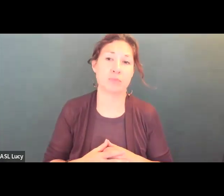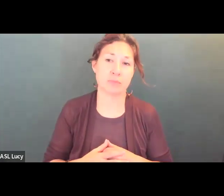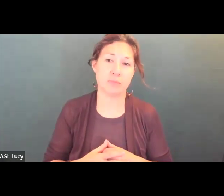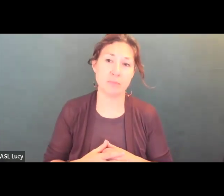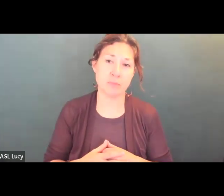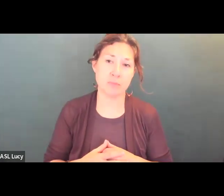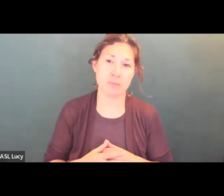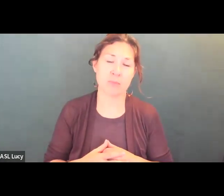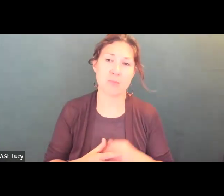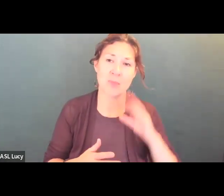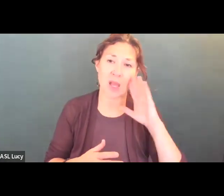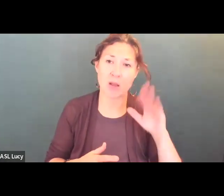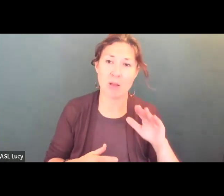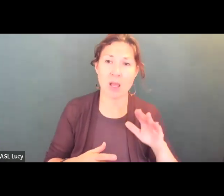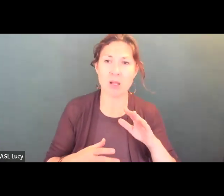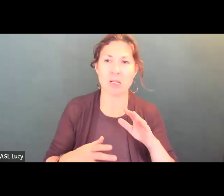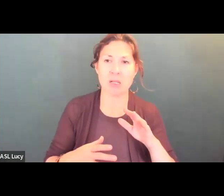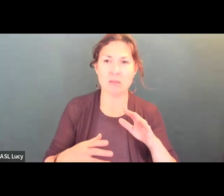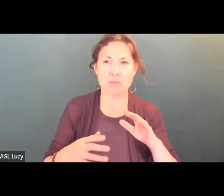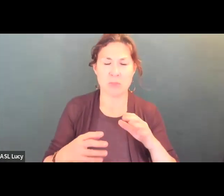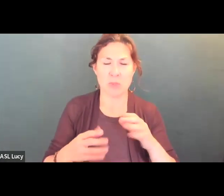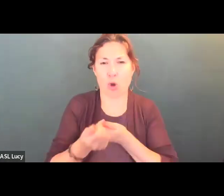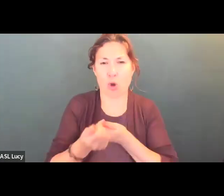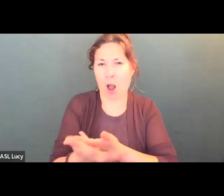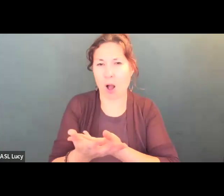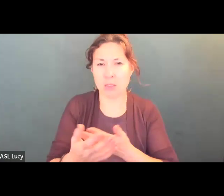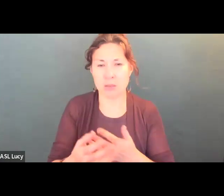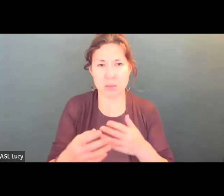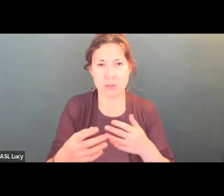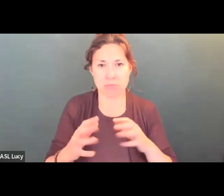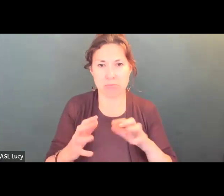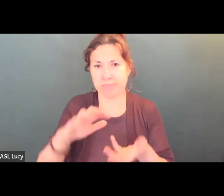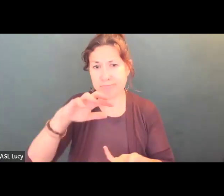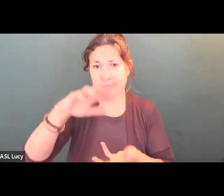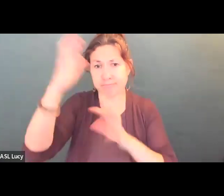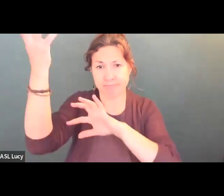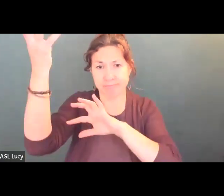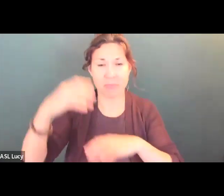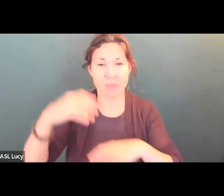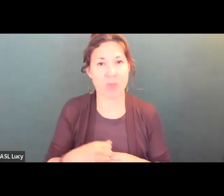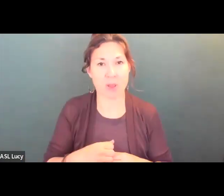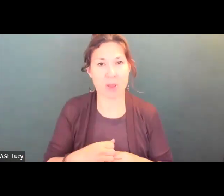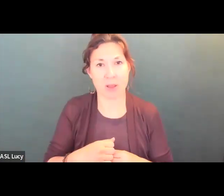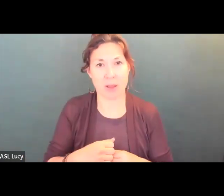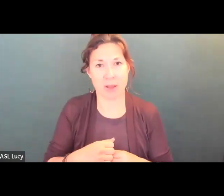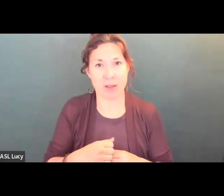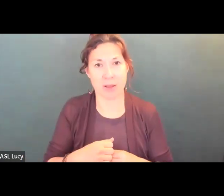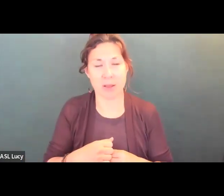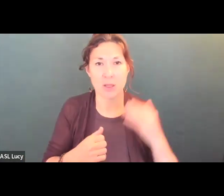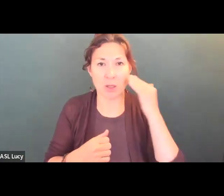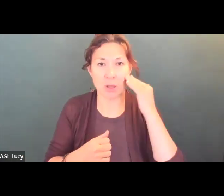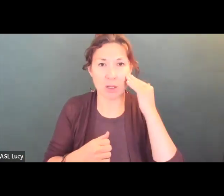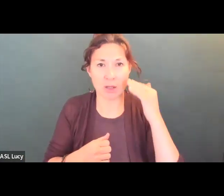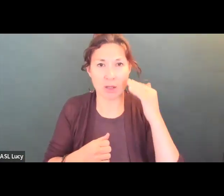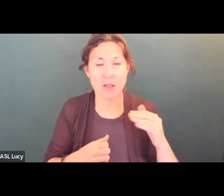good efforts and everything that people put in place. And 90% is great, but if you're part of that 10% who didn't